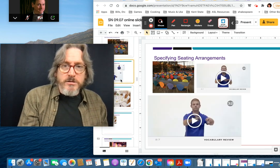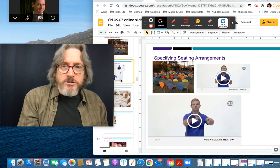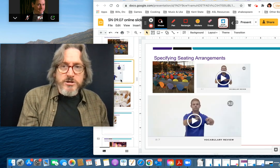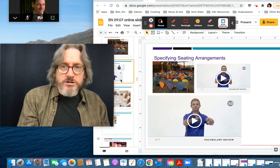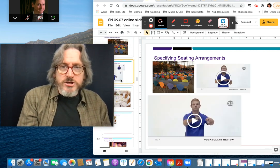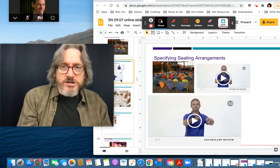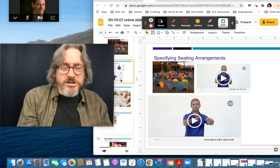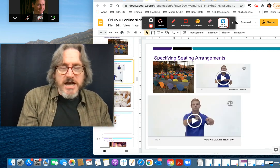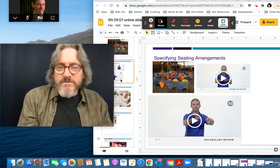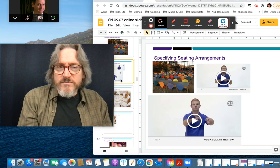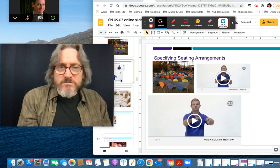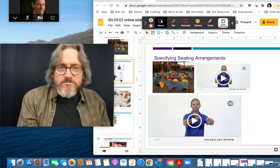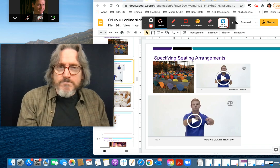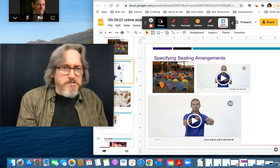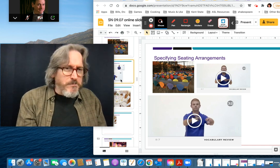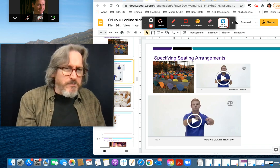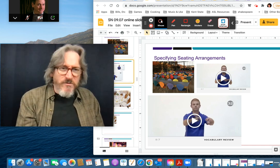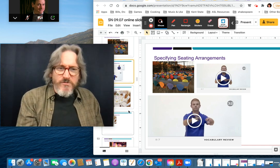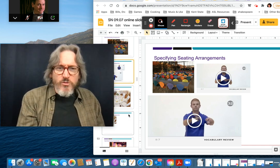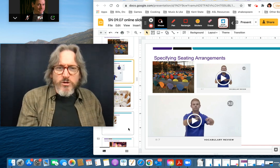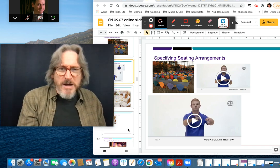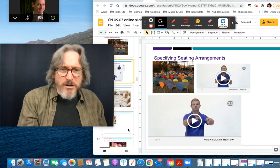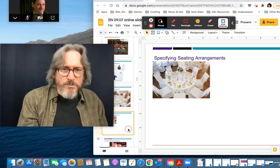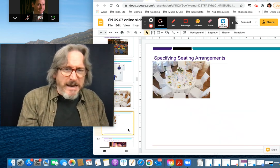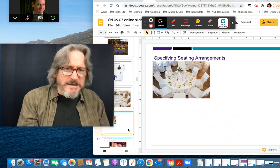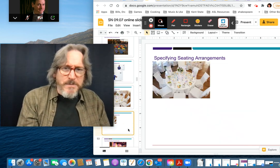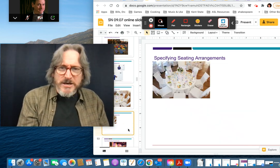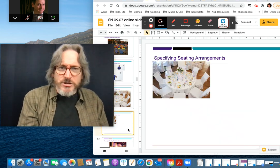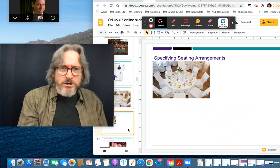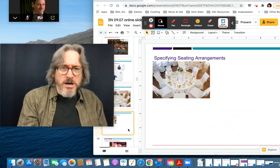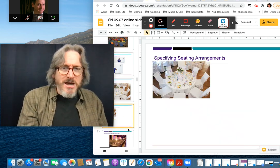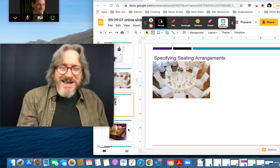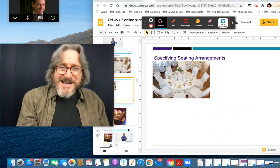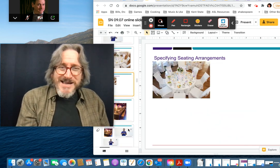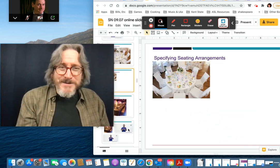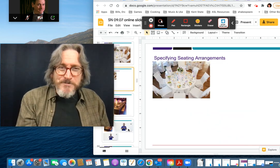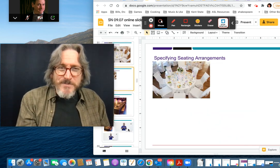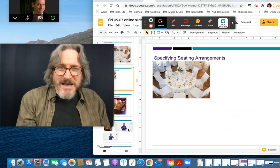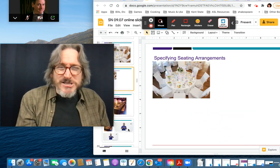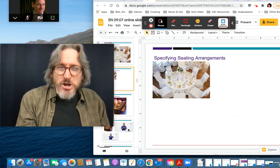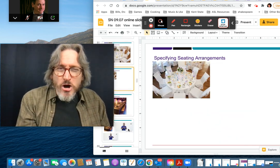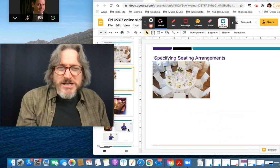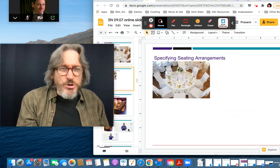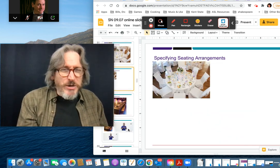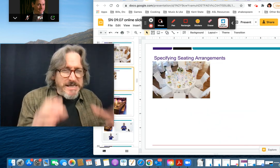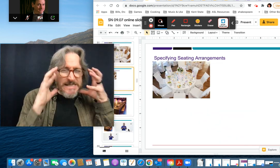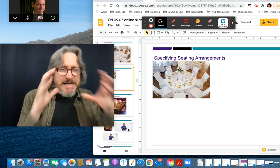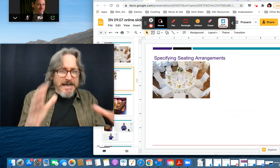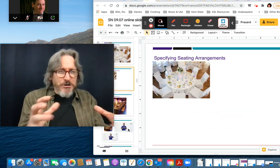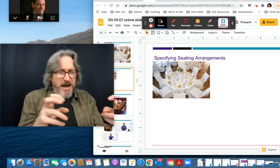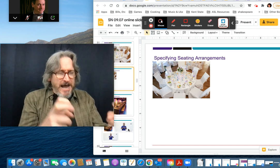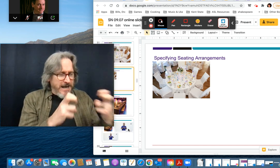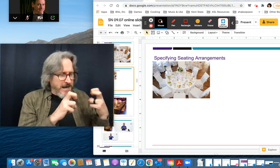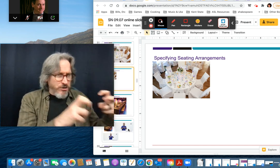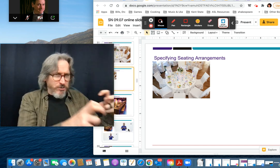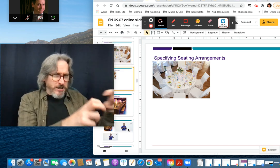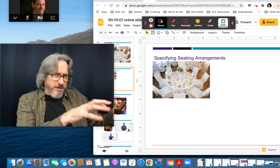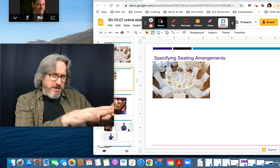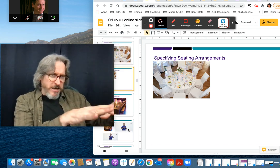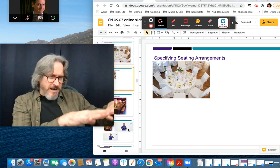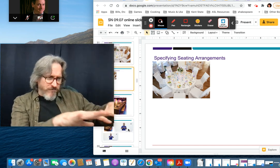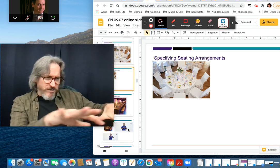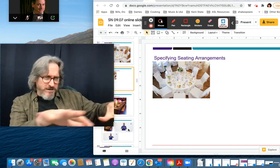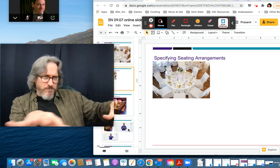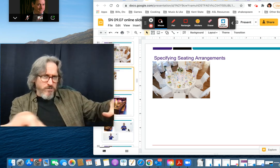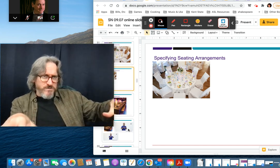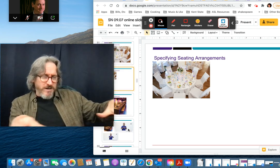but just kind of fool around, paint the picture. As long as you can see it in your head and you can,